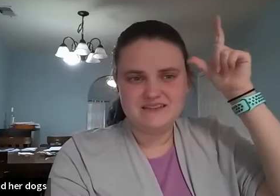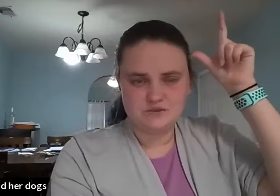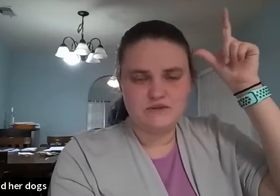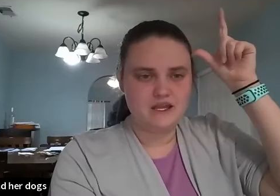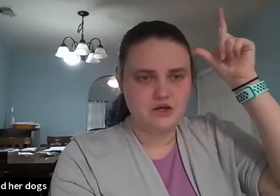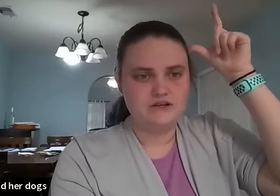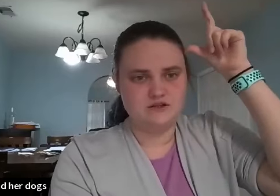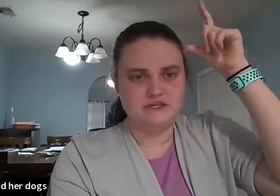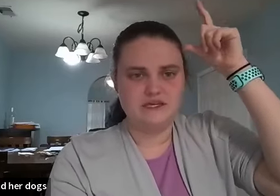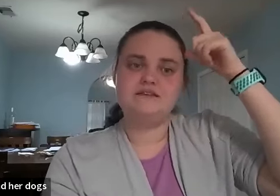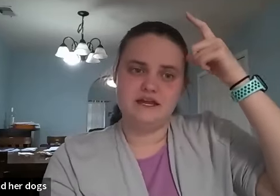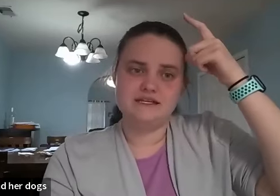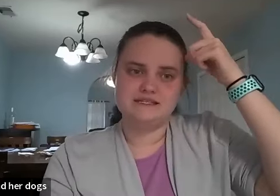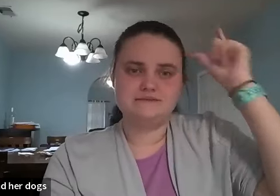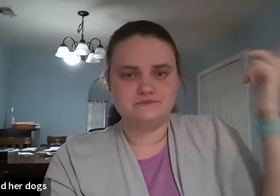this one, that could also be lettuce.